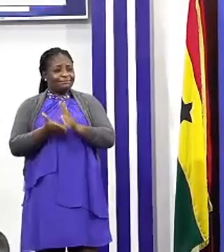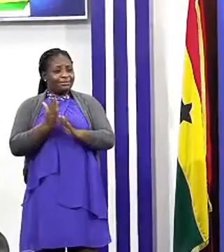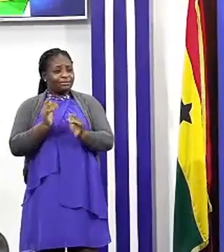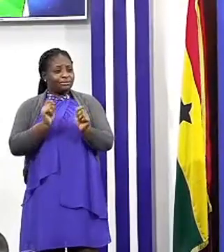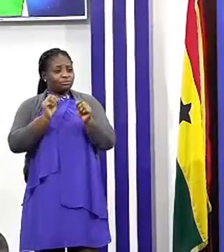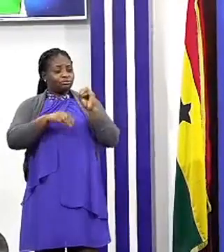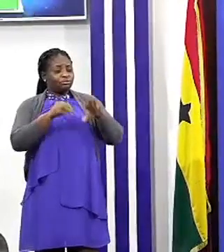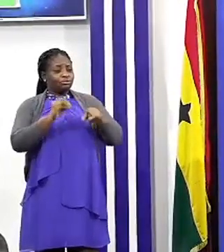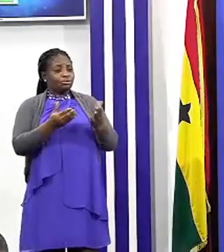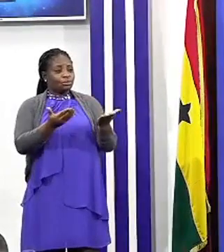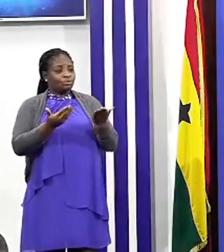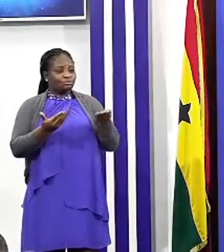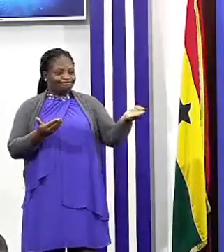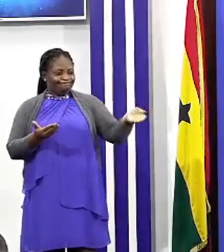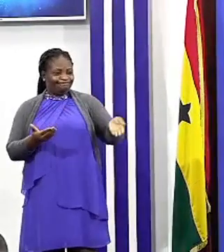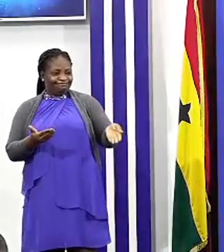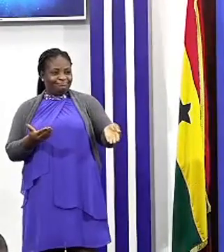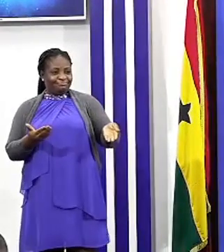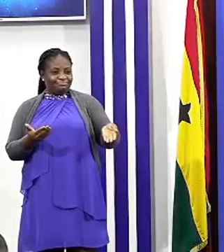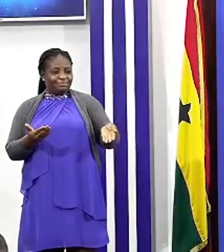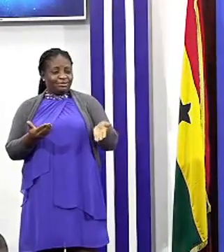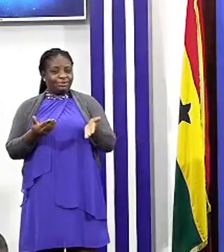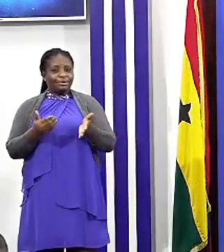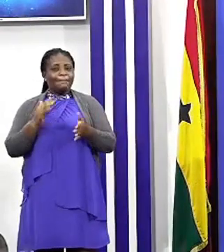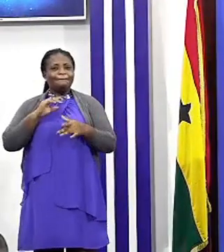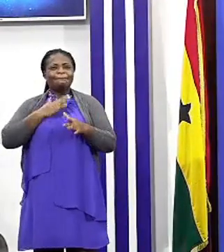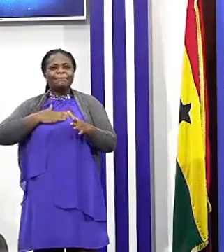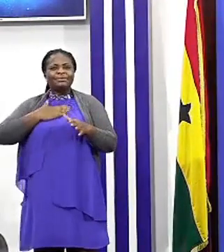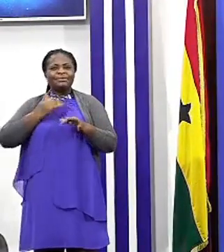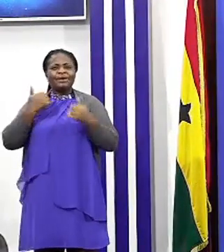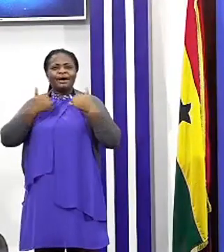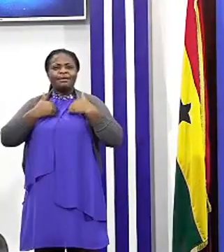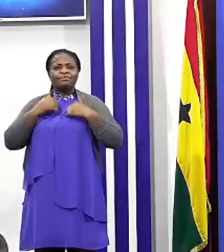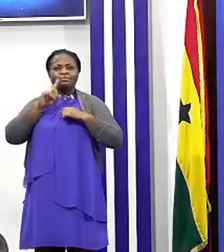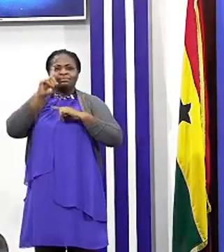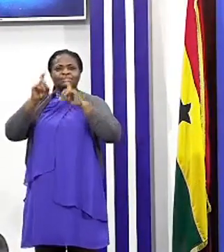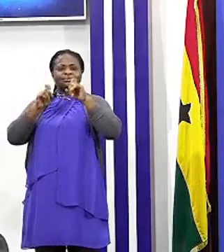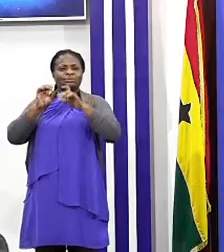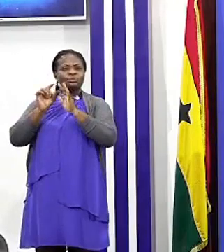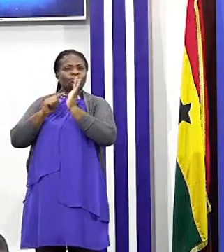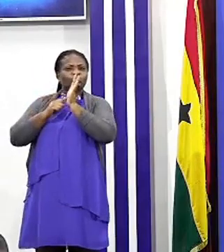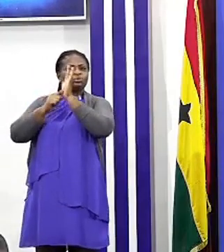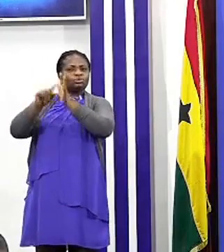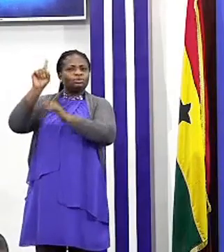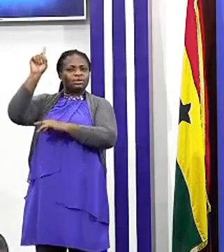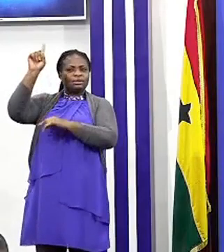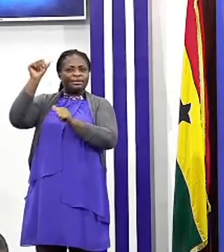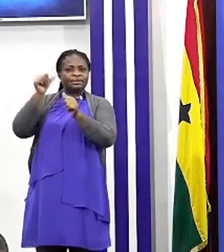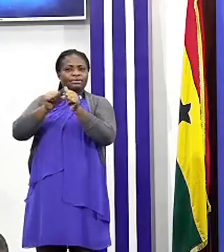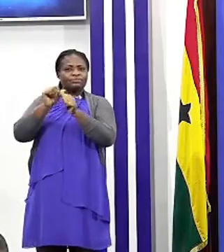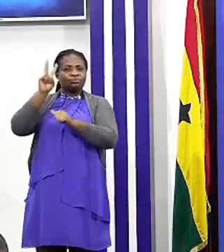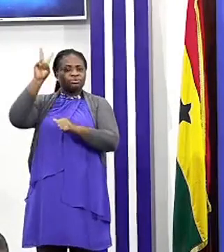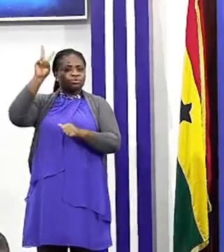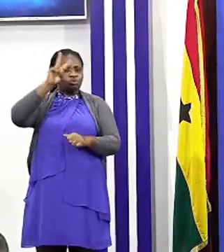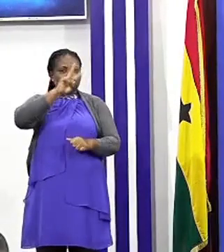they want to make. Dr. Selby, can you please join us? Colleagues who have questions, please show by hand, two at a time, come to the podium.